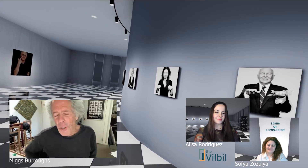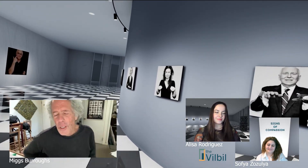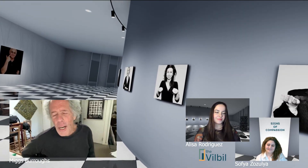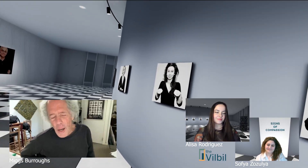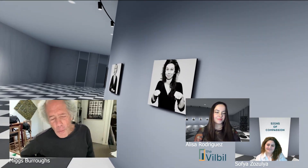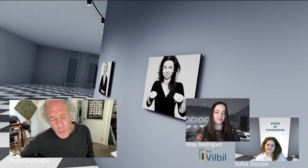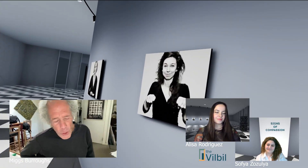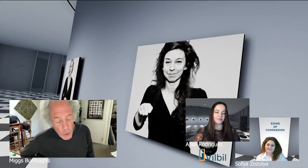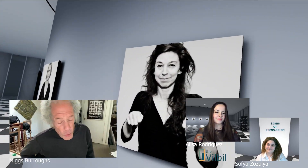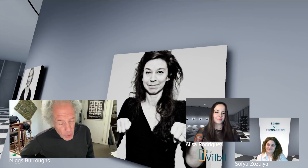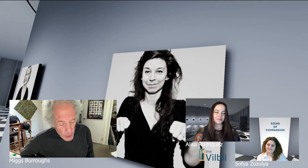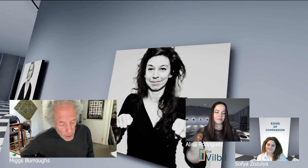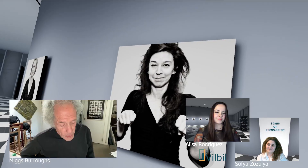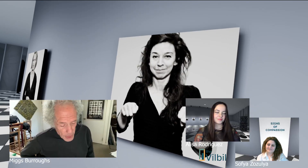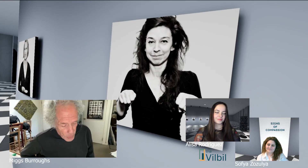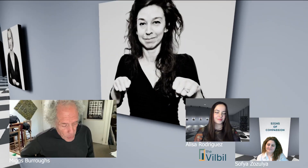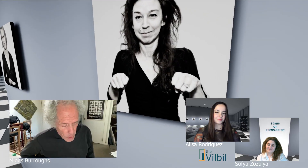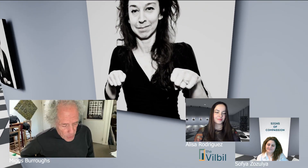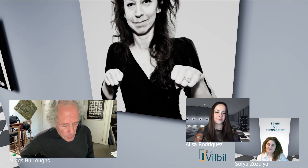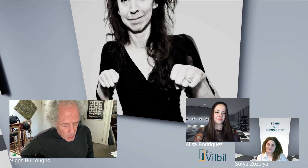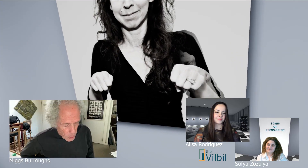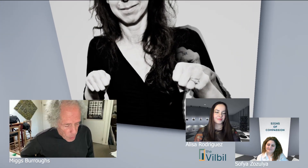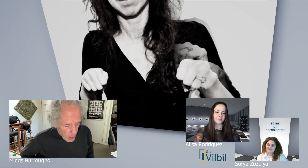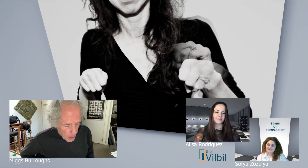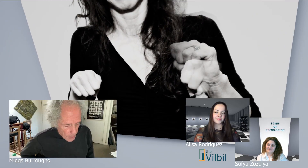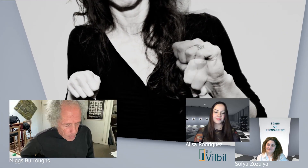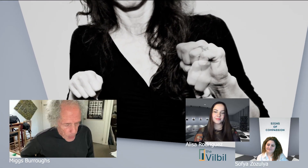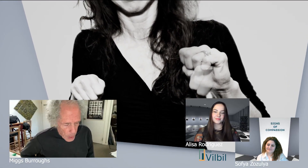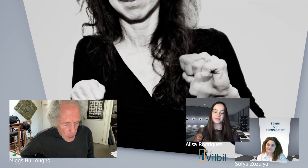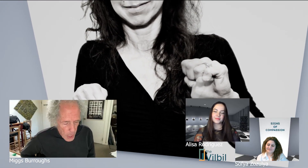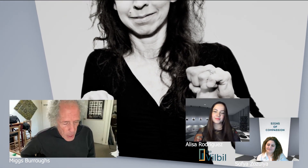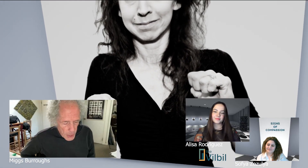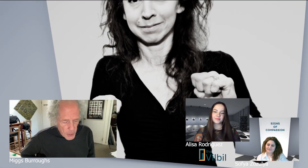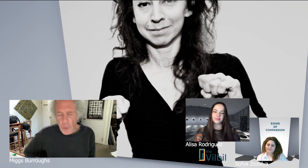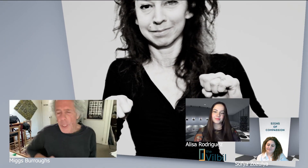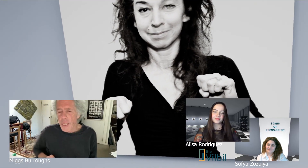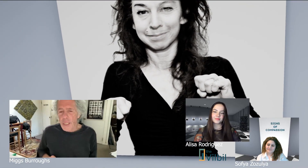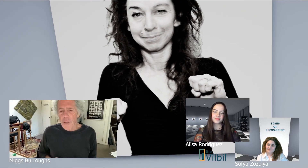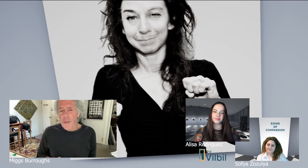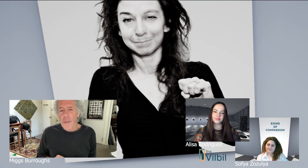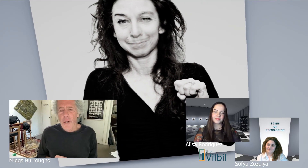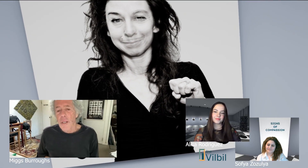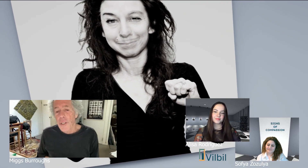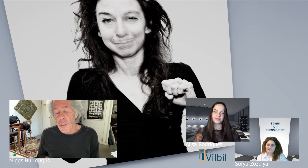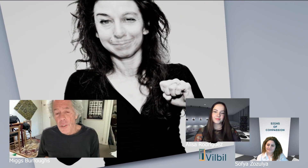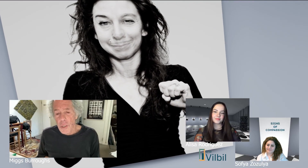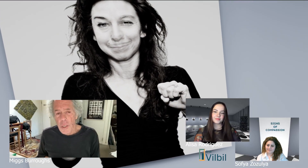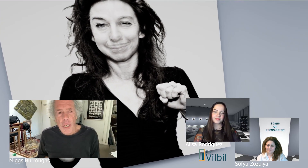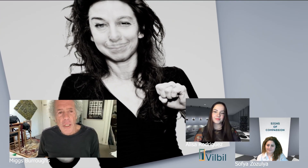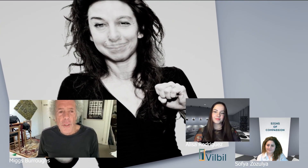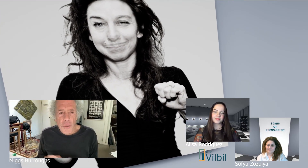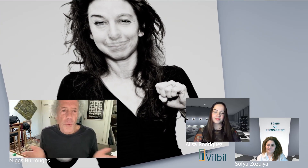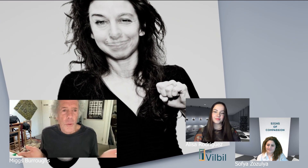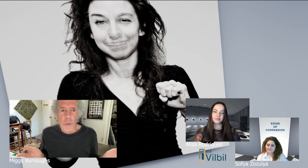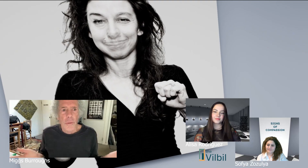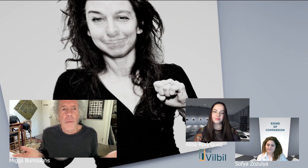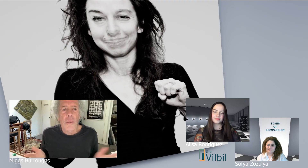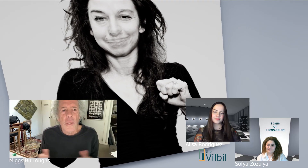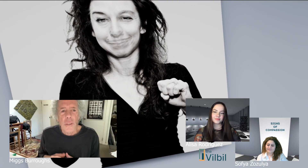wall. As my movie. So they said, we need another artist. I don't know, there's a rule. And we